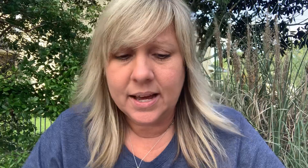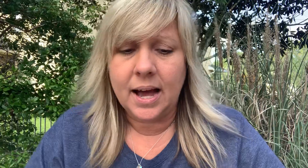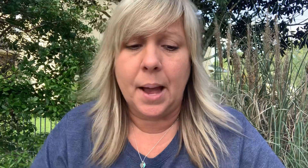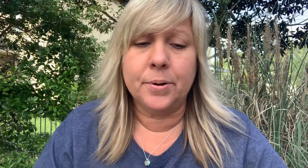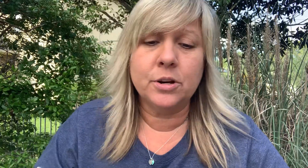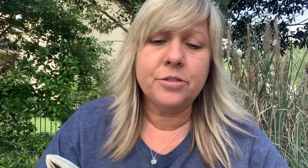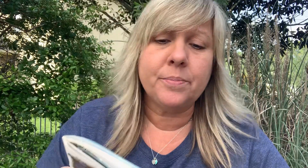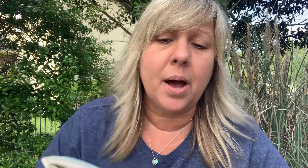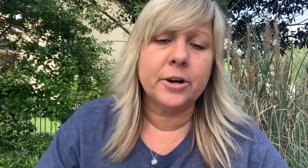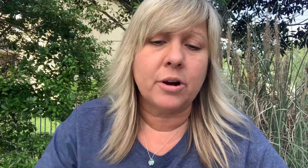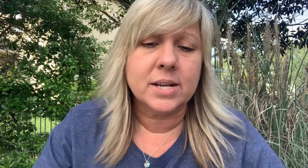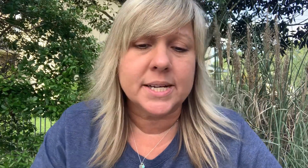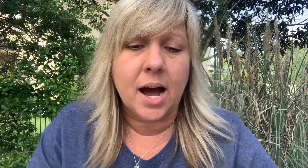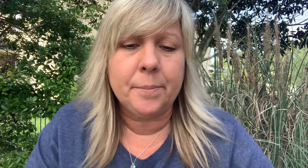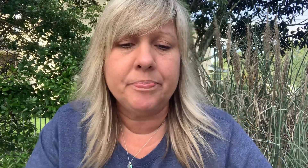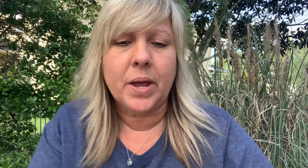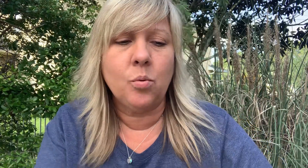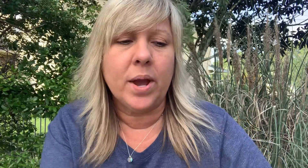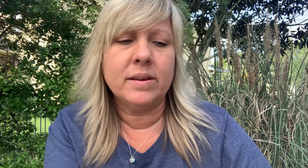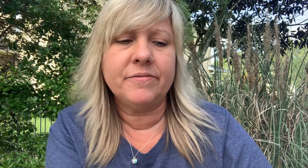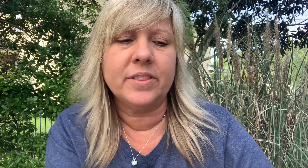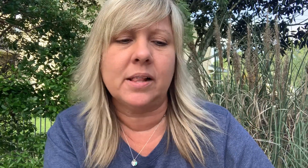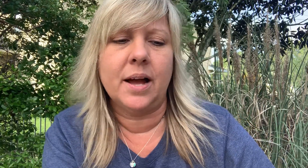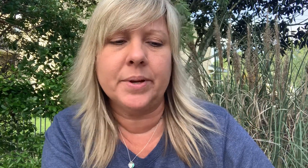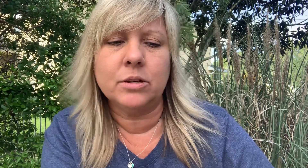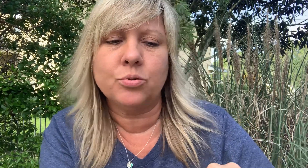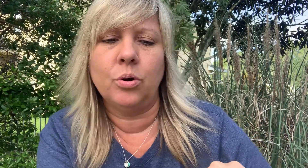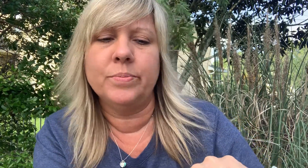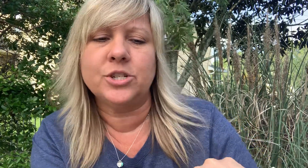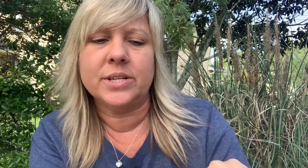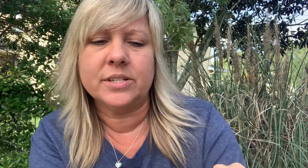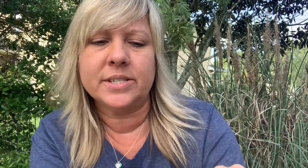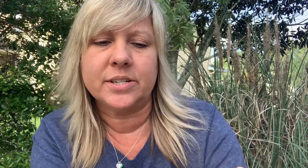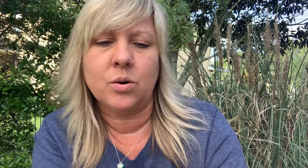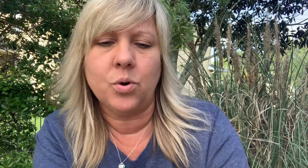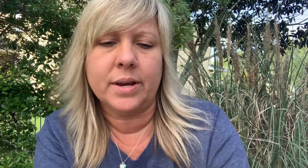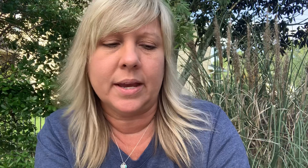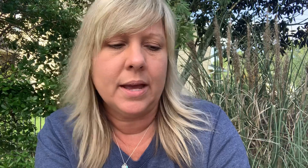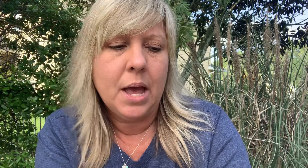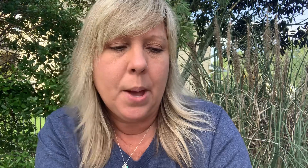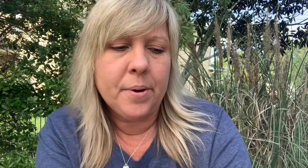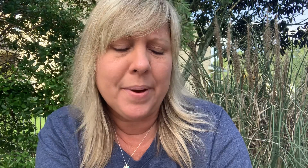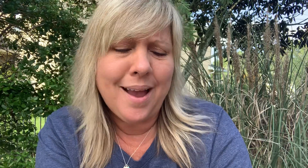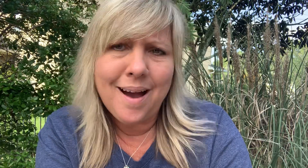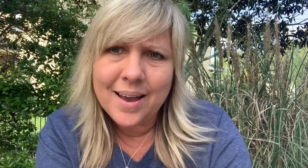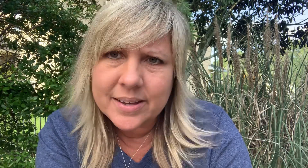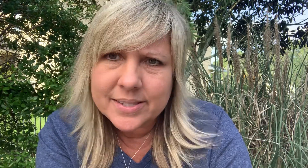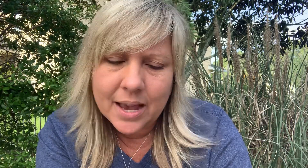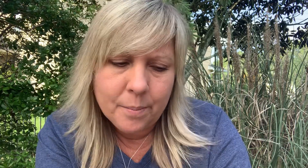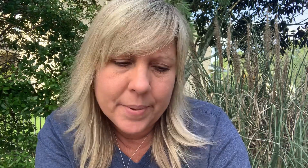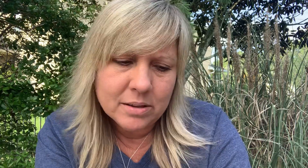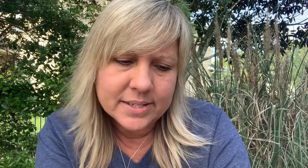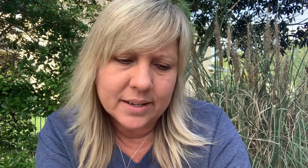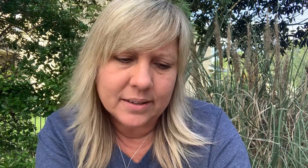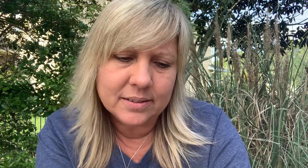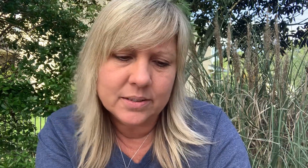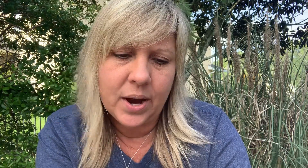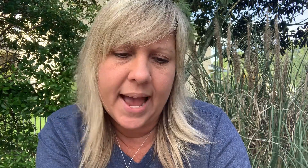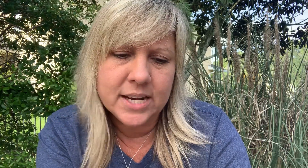I put a thermometer on top. I waited for the climate control machine to start working, but my ice kept melting, so I had to